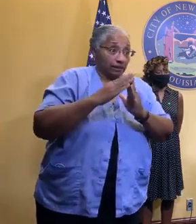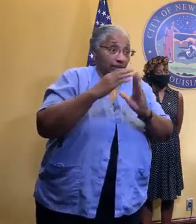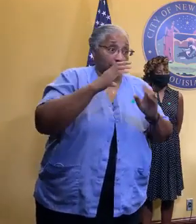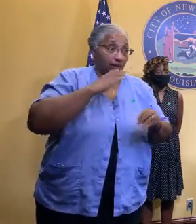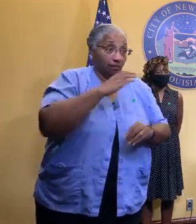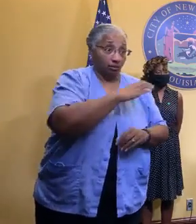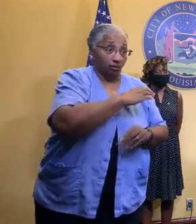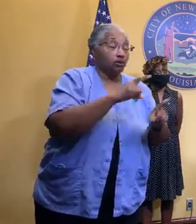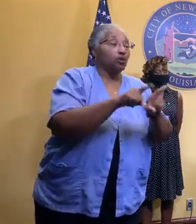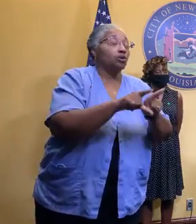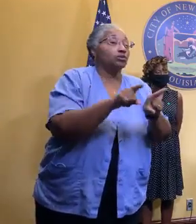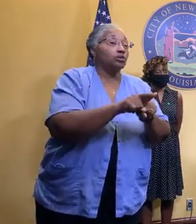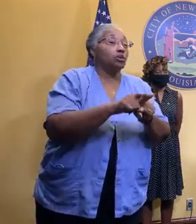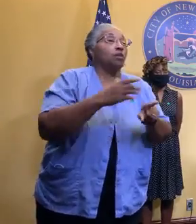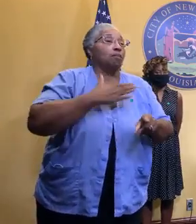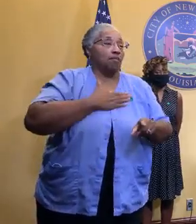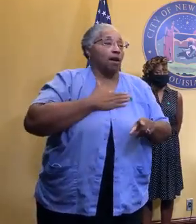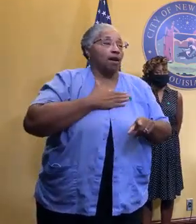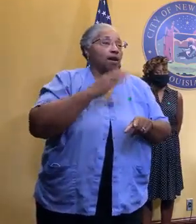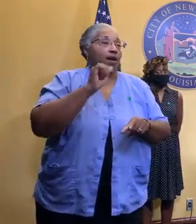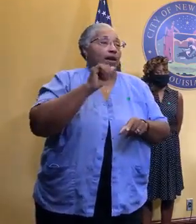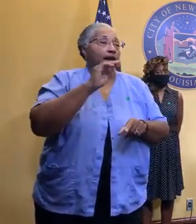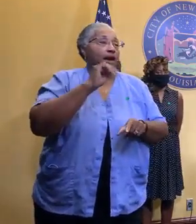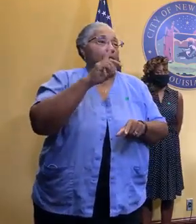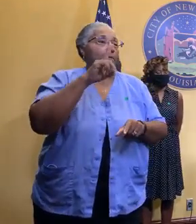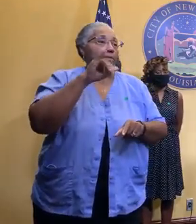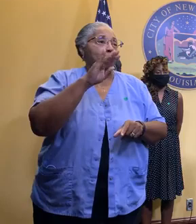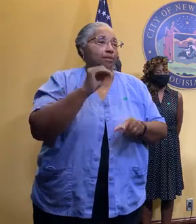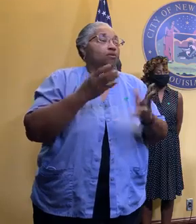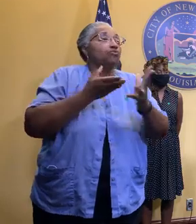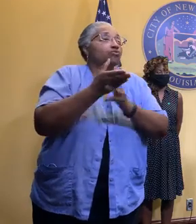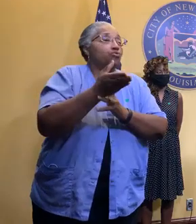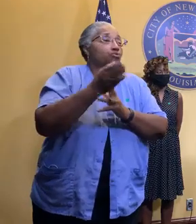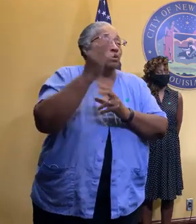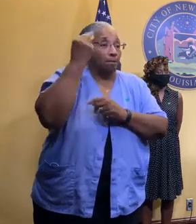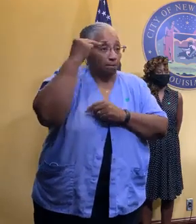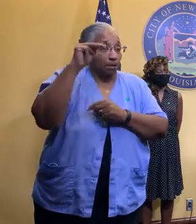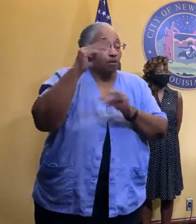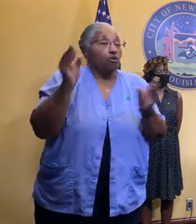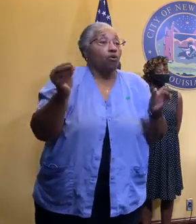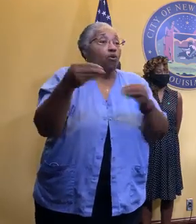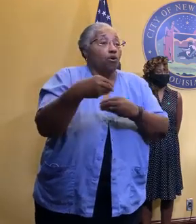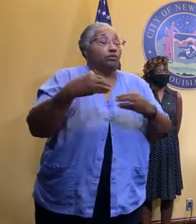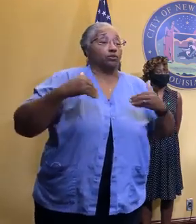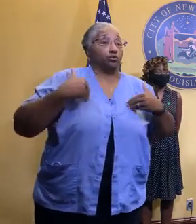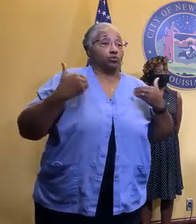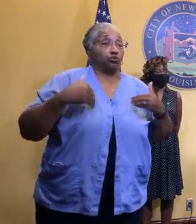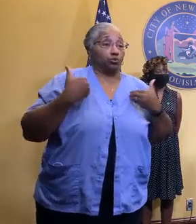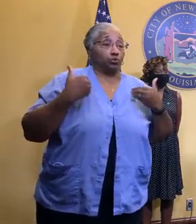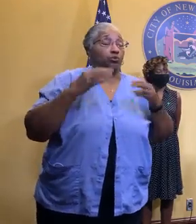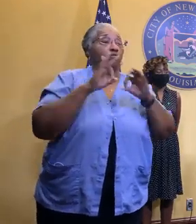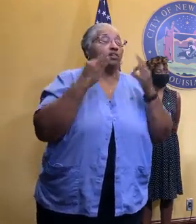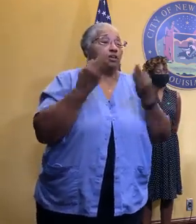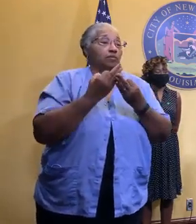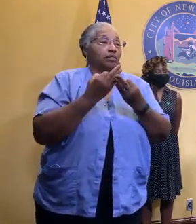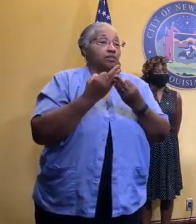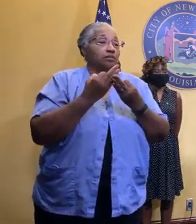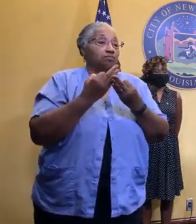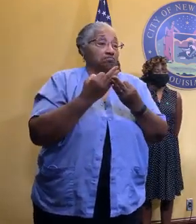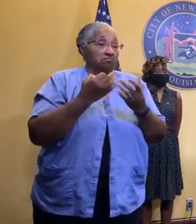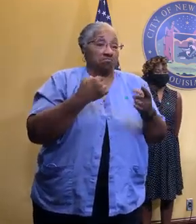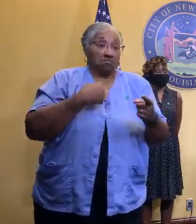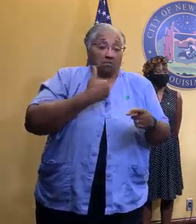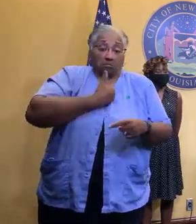also, as I mentioned, my administration and through the Mayor's Office of Youth and Families. I am no stranger at